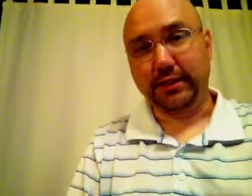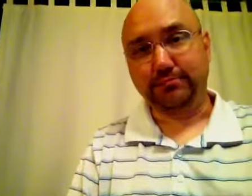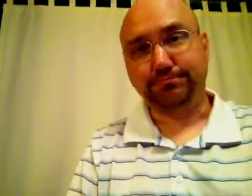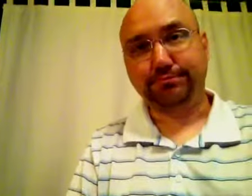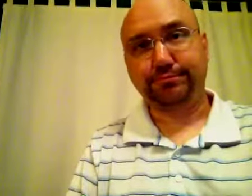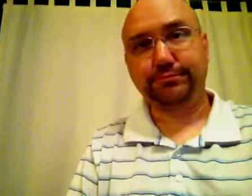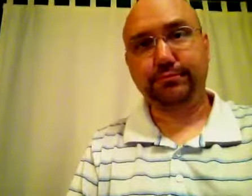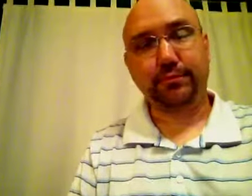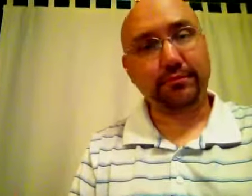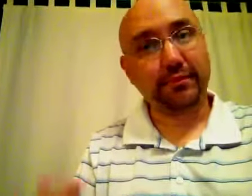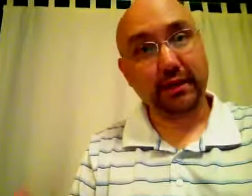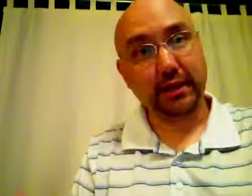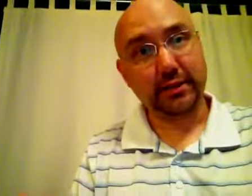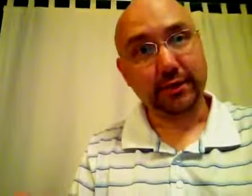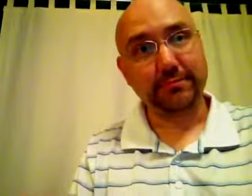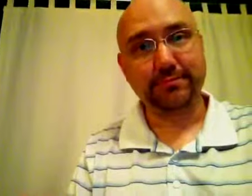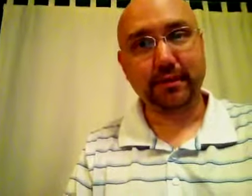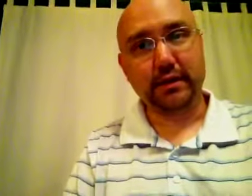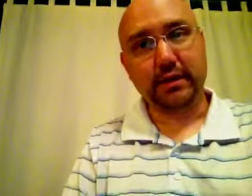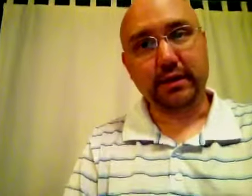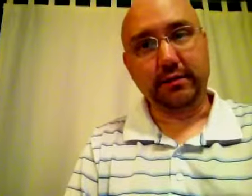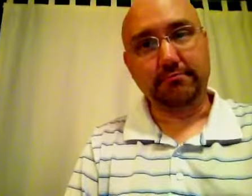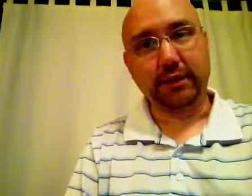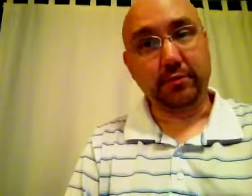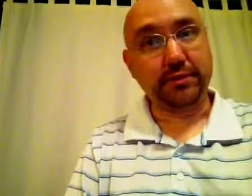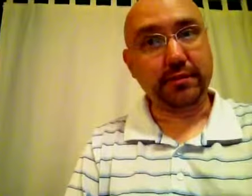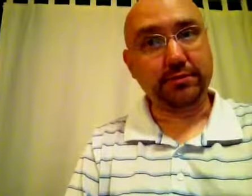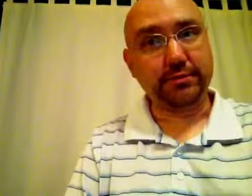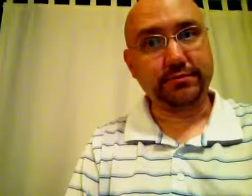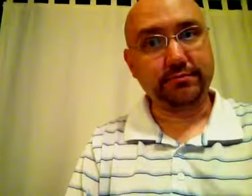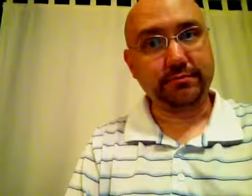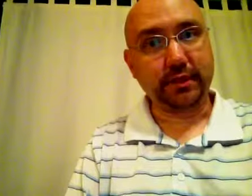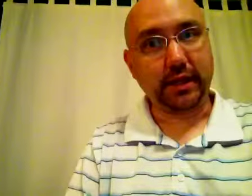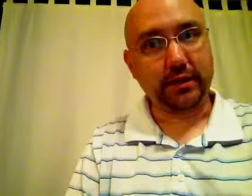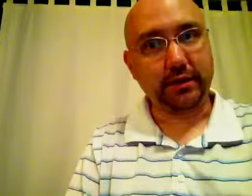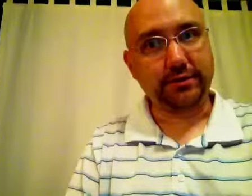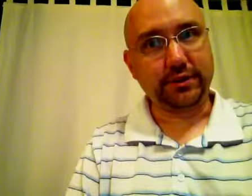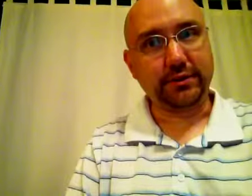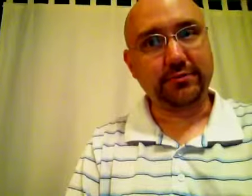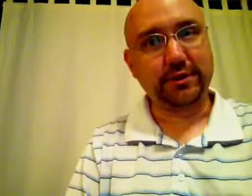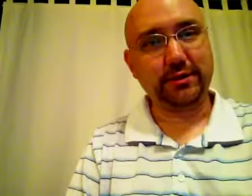Anyway, I hope this helps, and I'll see you next week.